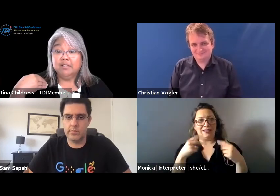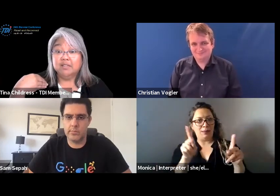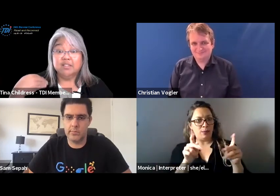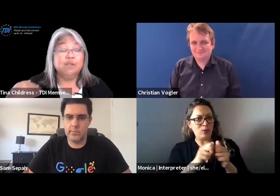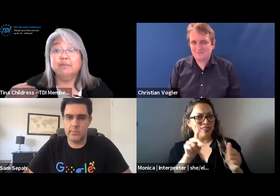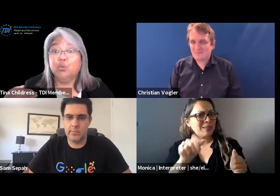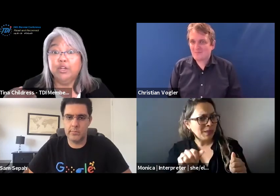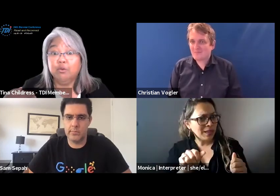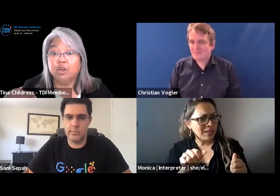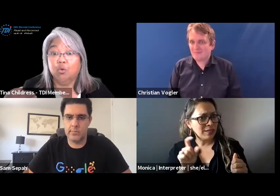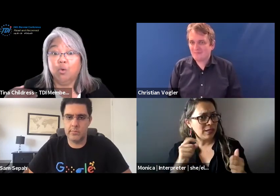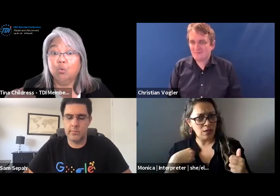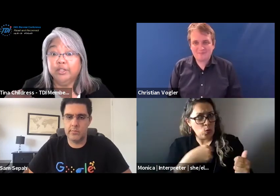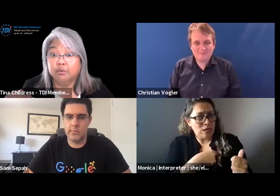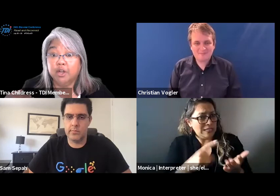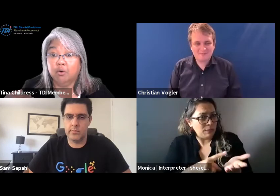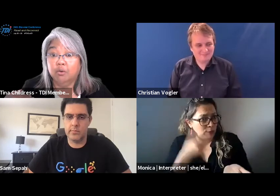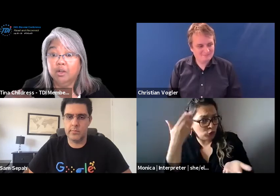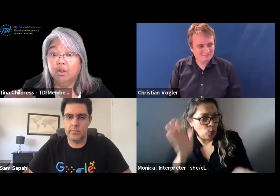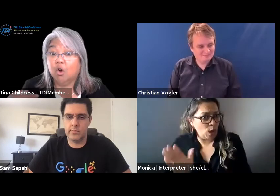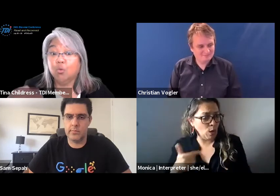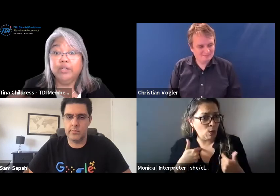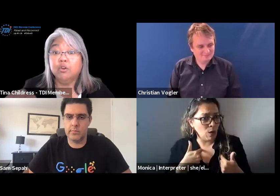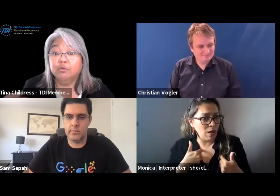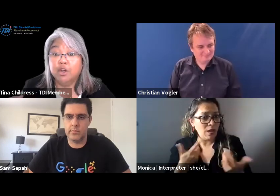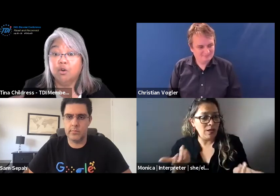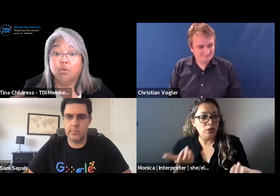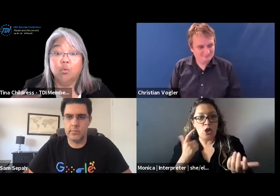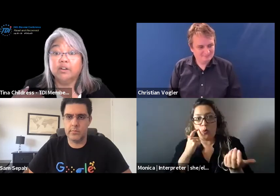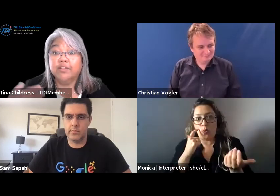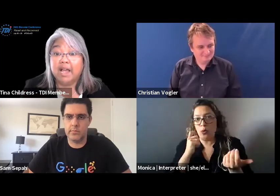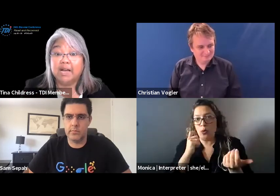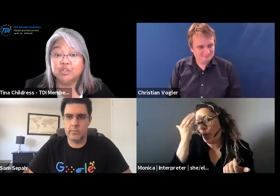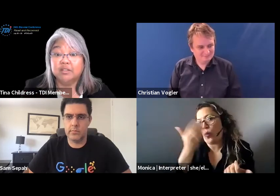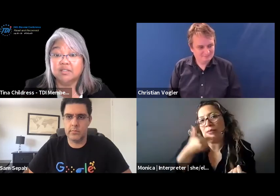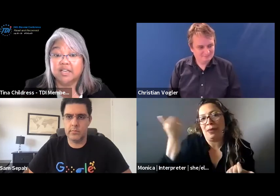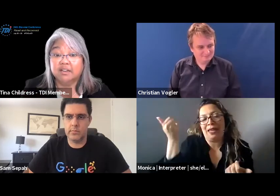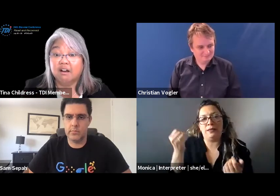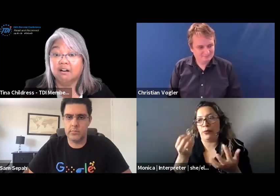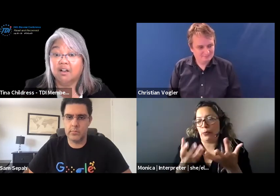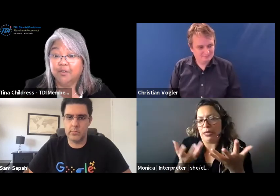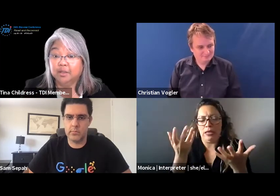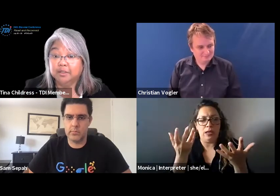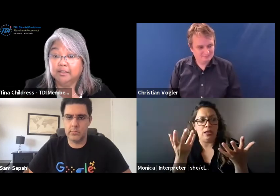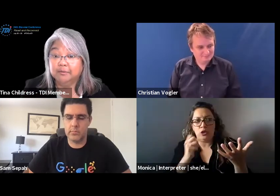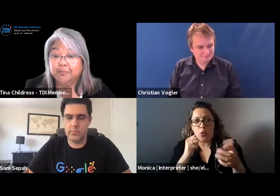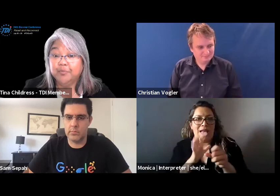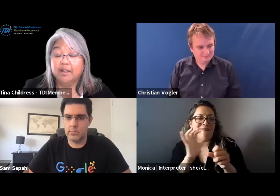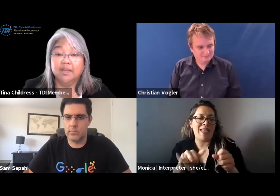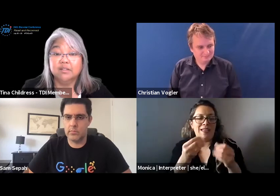disabilities, sometimes we don't know what we don't know, or we don't know what are the options that are available. And